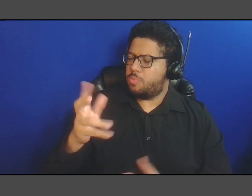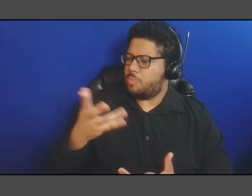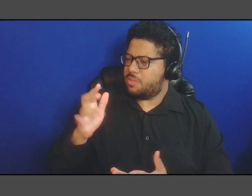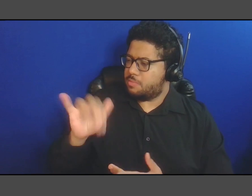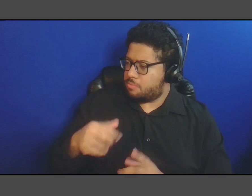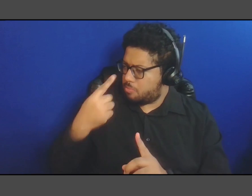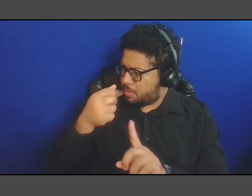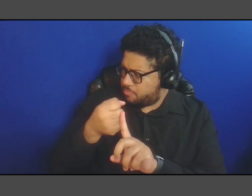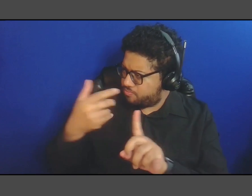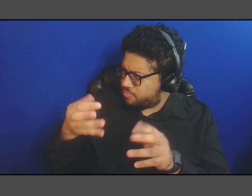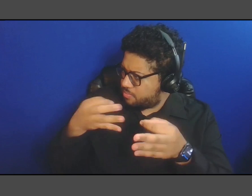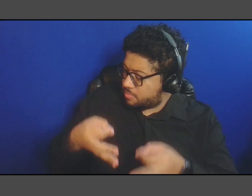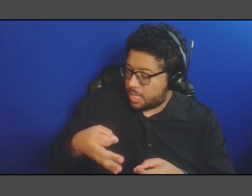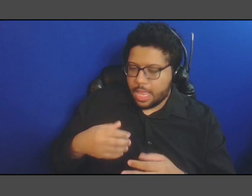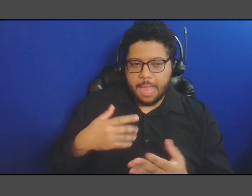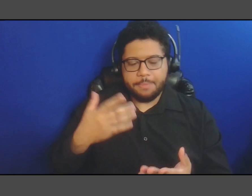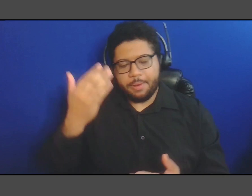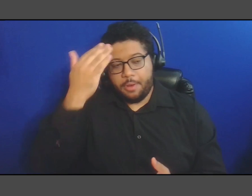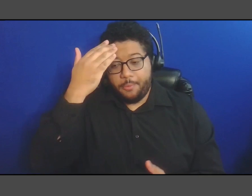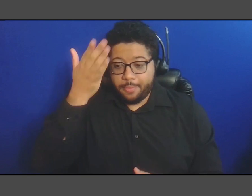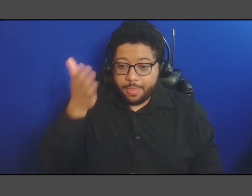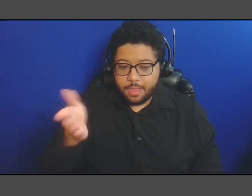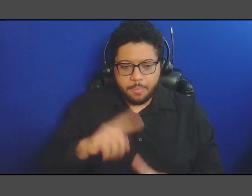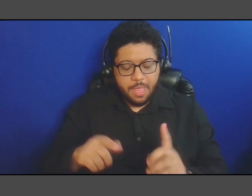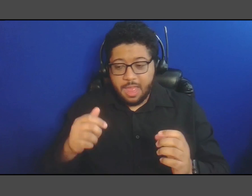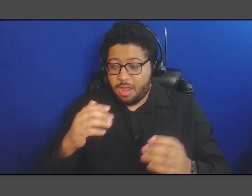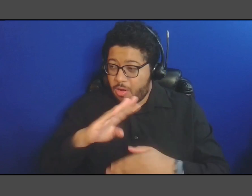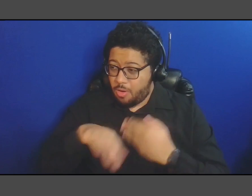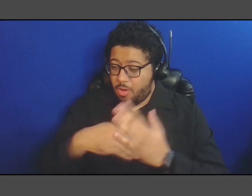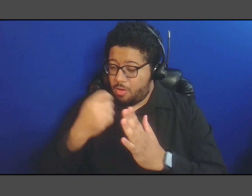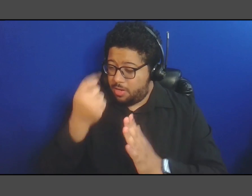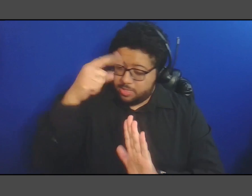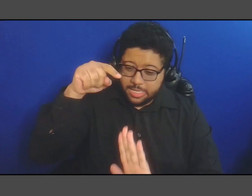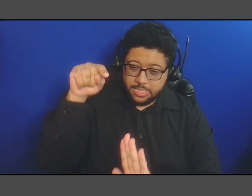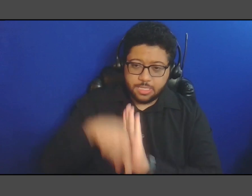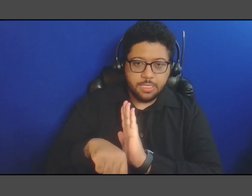but not everybody understands its work and purpose in our country.